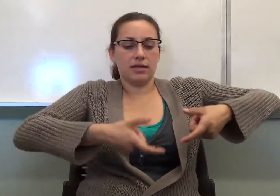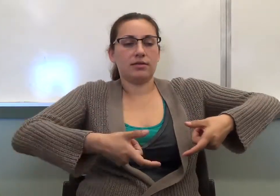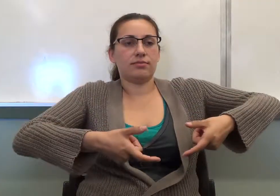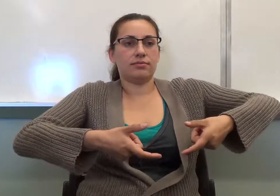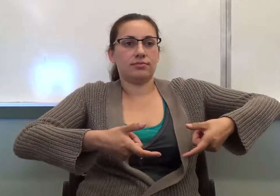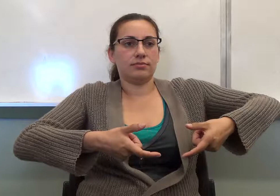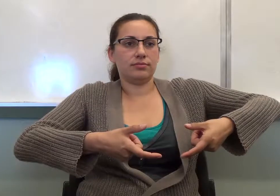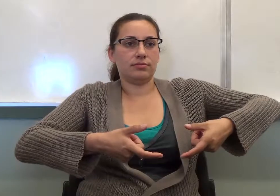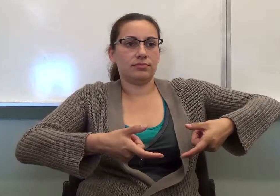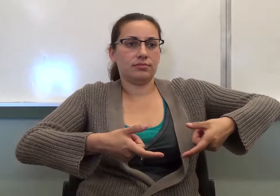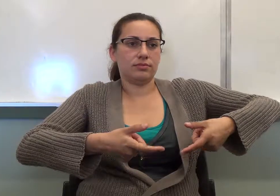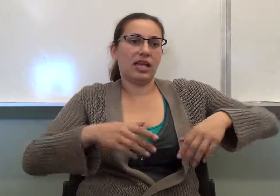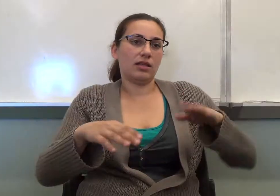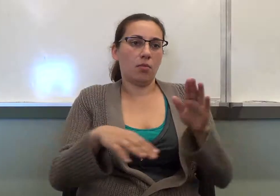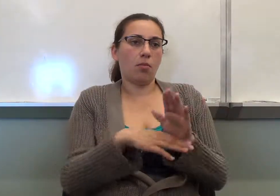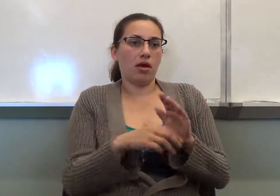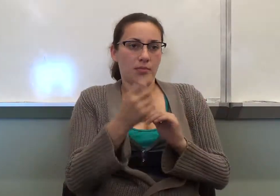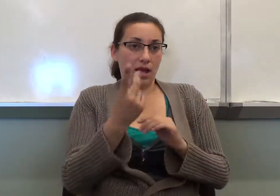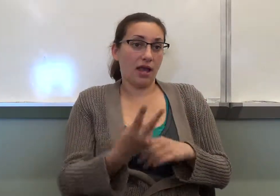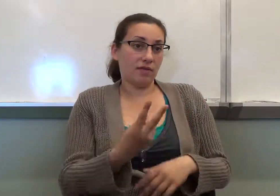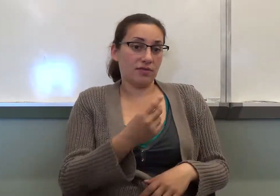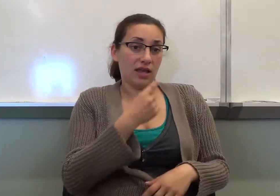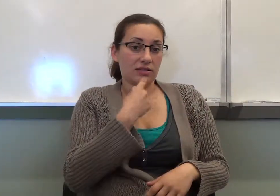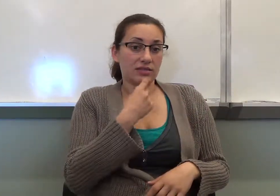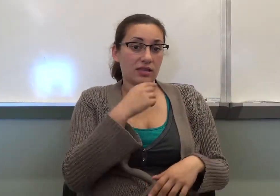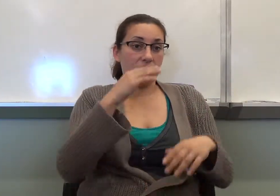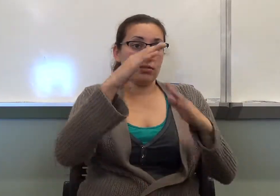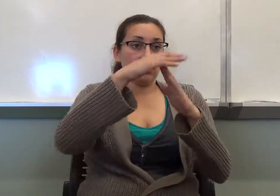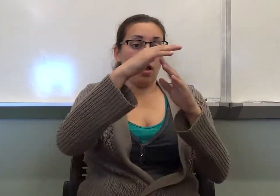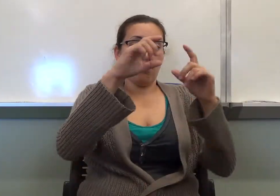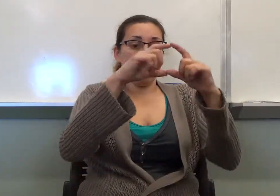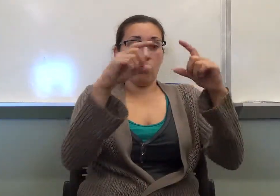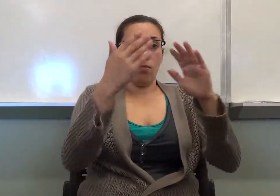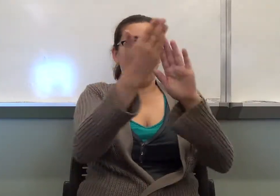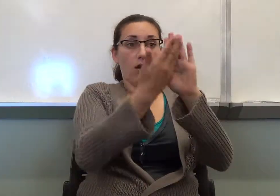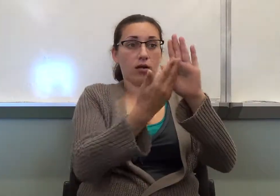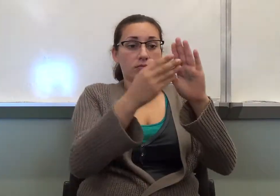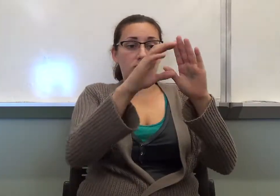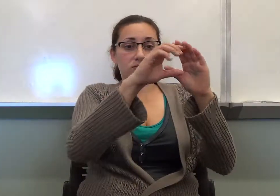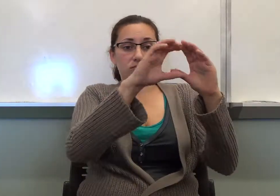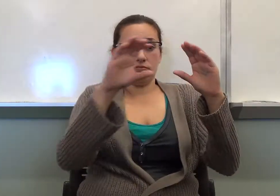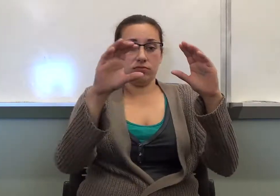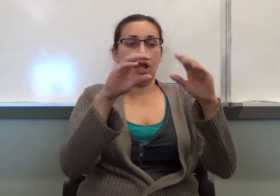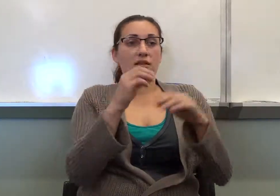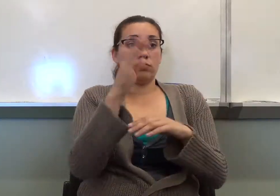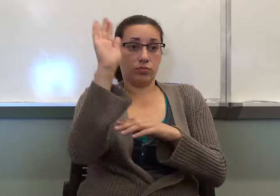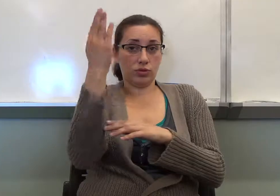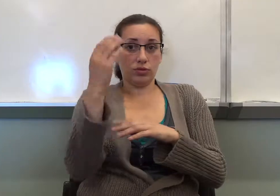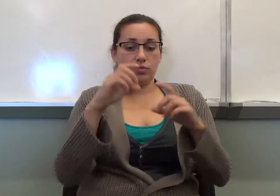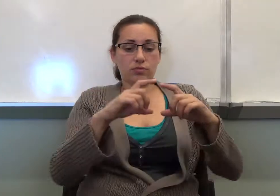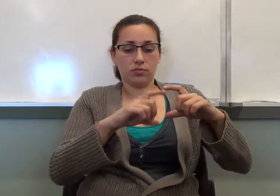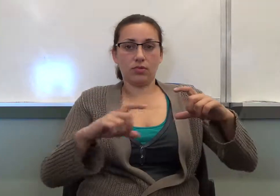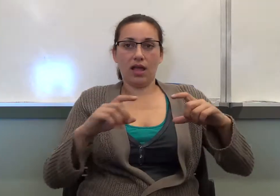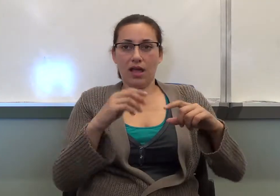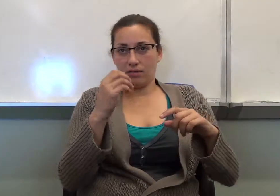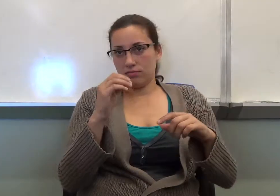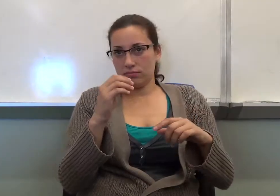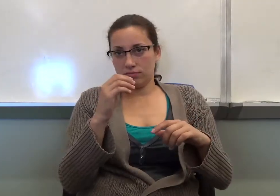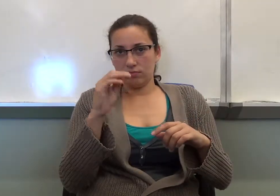again, take the pink pieces of pie and insert them so that you've got this kind of up and down blue, pink, blue, pink, blue, pink all the way across.